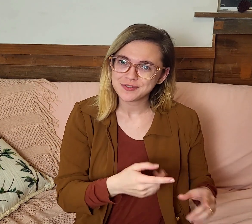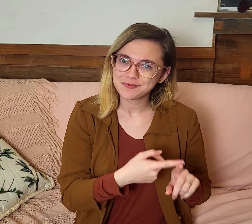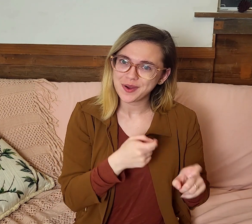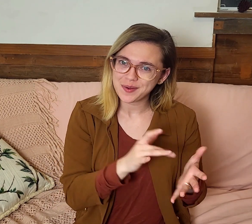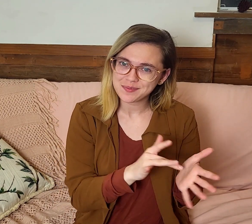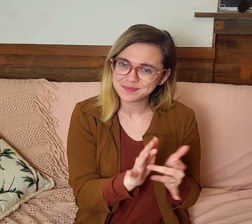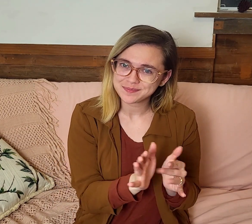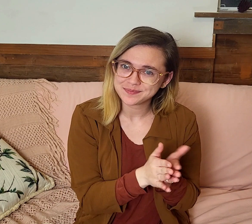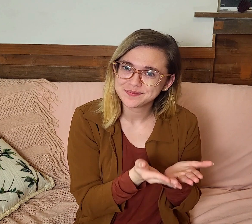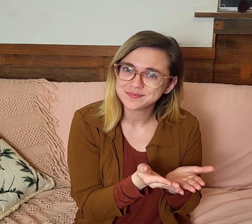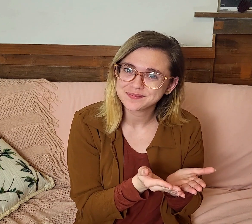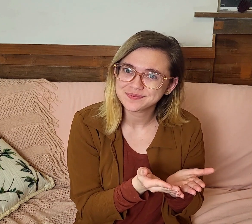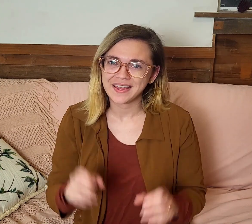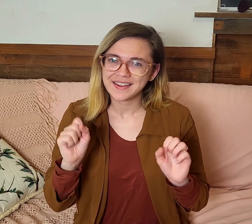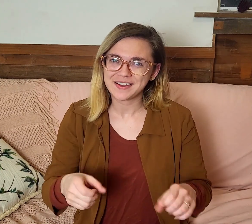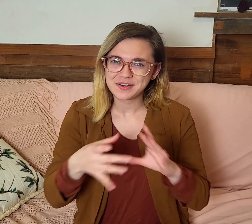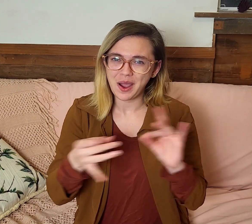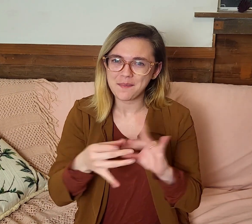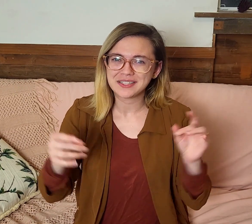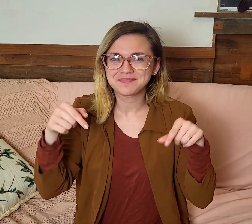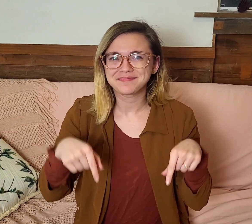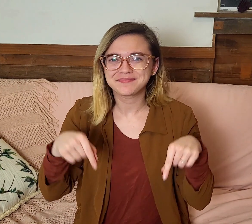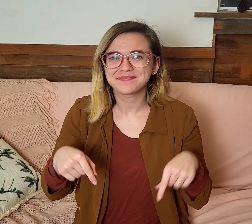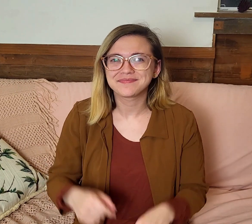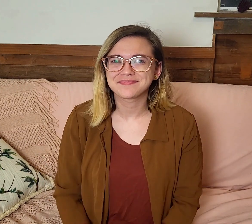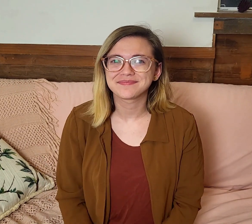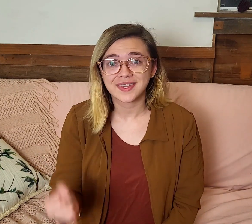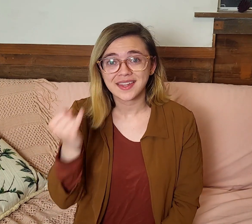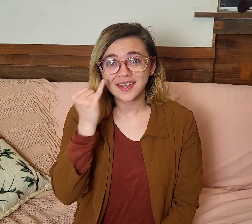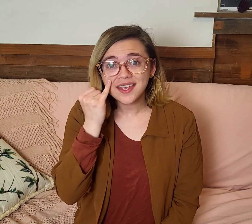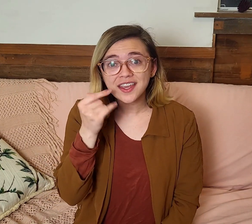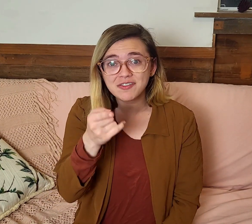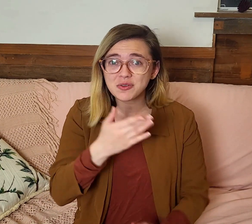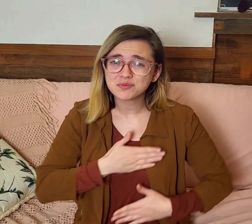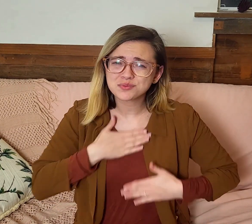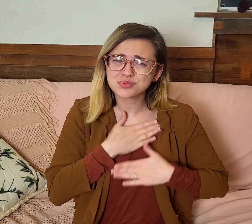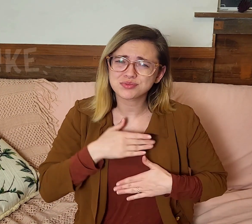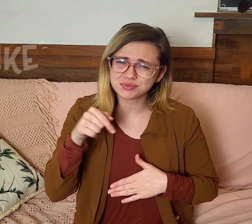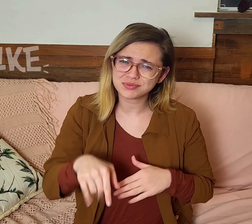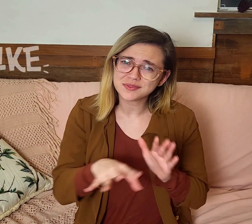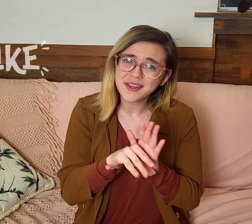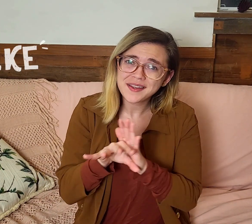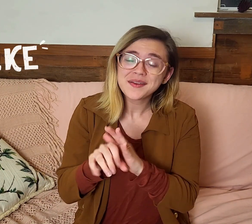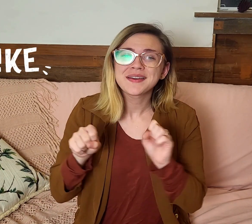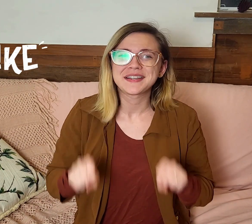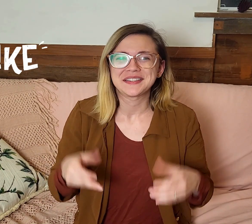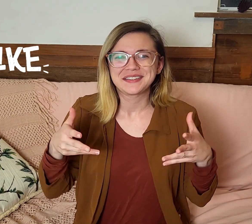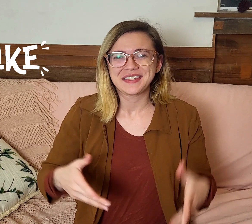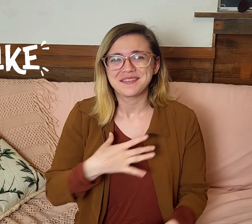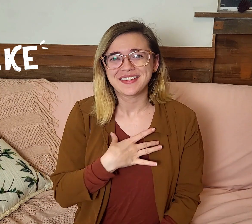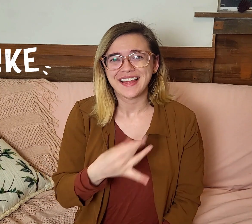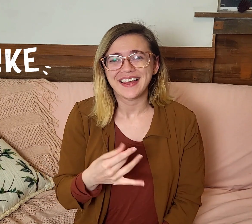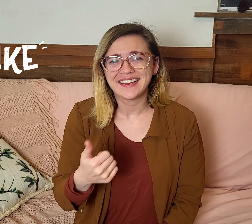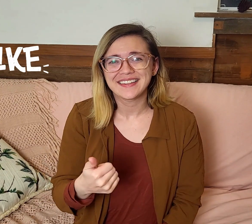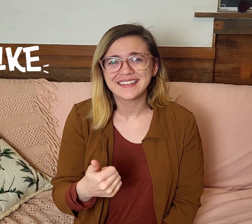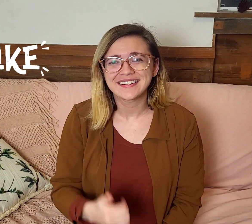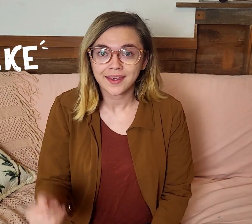another person from the Bible. You can comment those down below. If you enjoyed this video, you can leave a